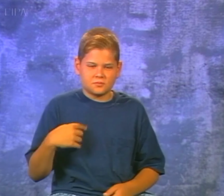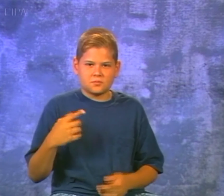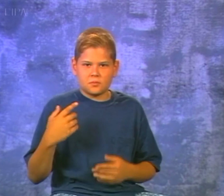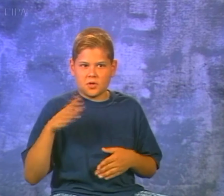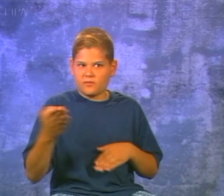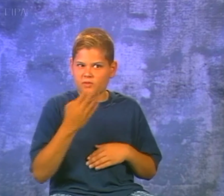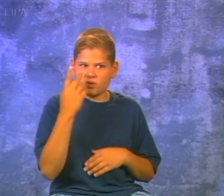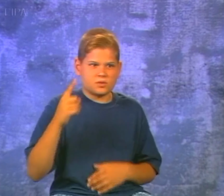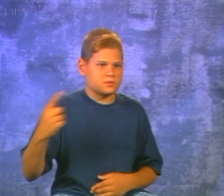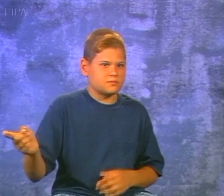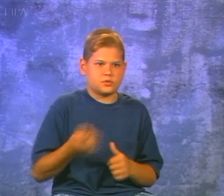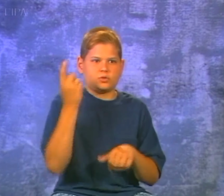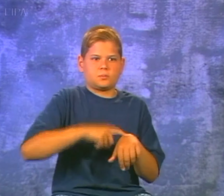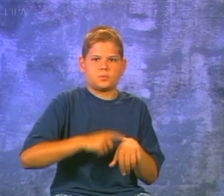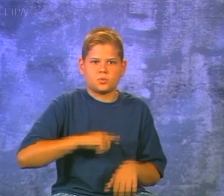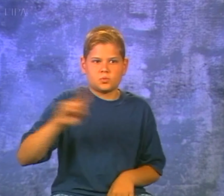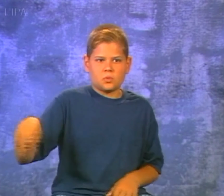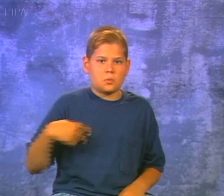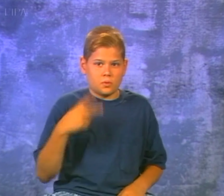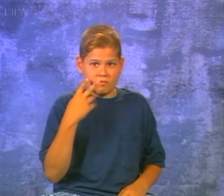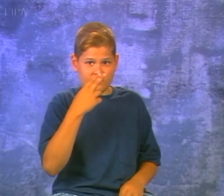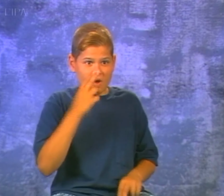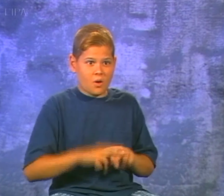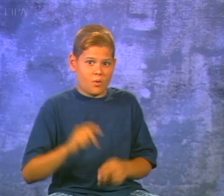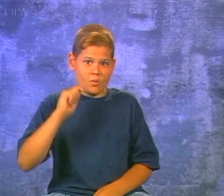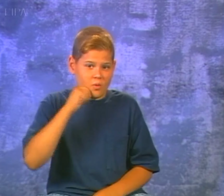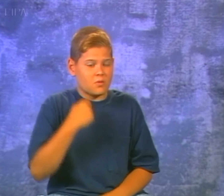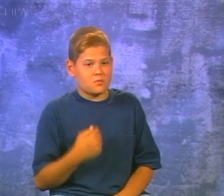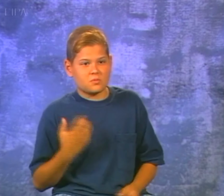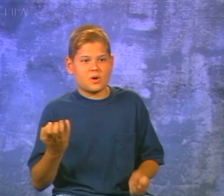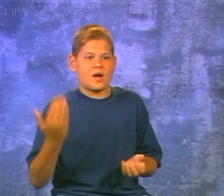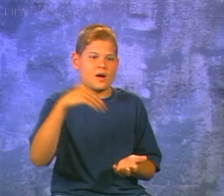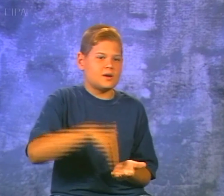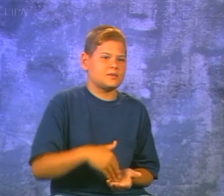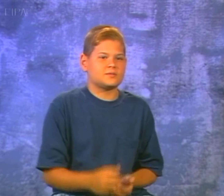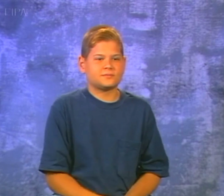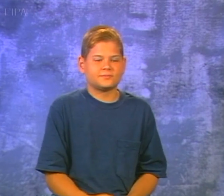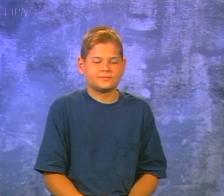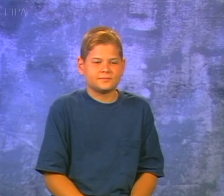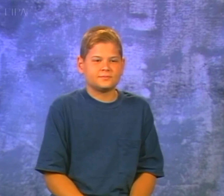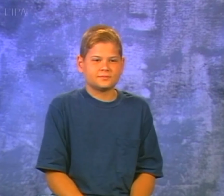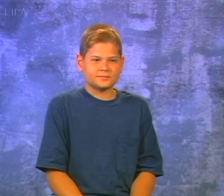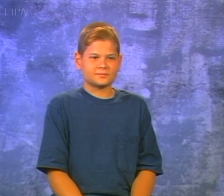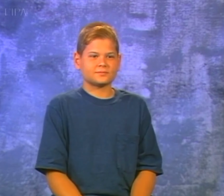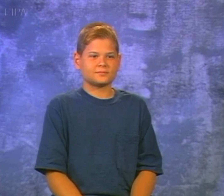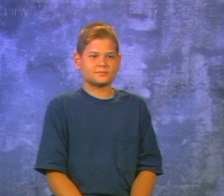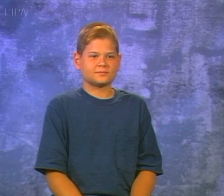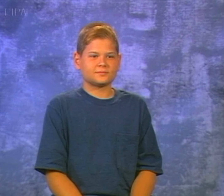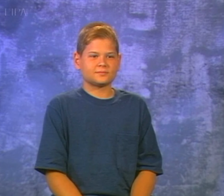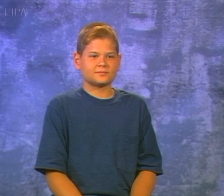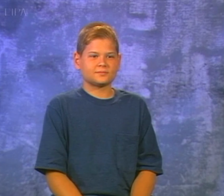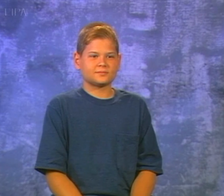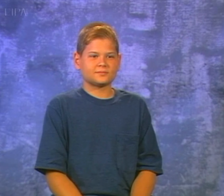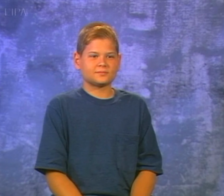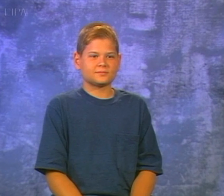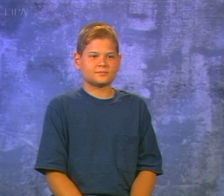They also have like a Olympics for kids, which is really fun. It's always cool. I love going every year. I